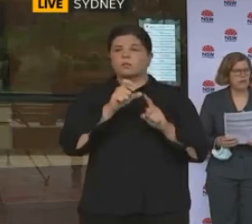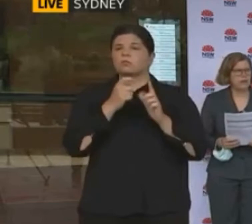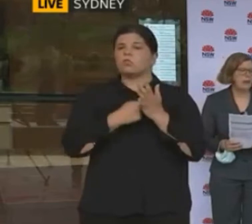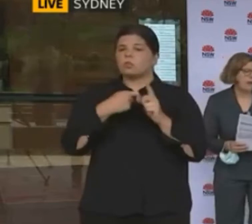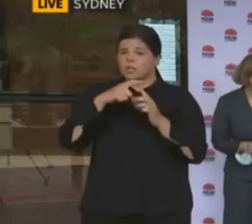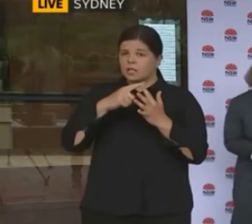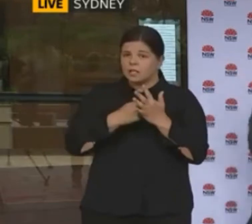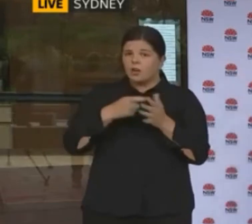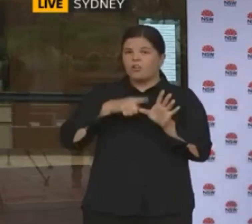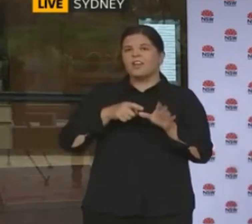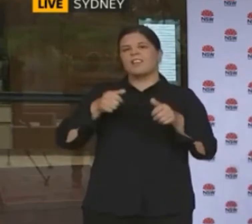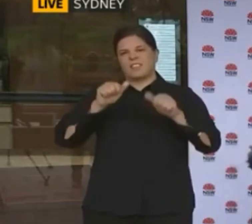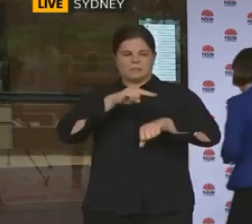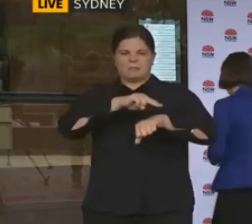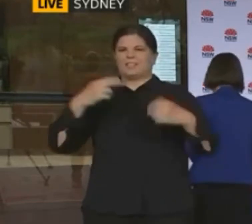any of your questions. Thank you.